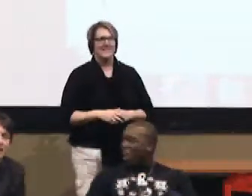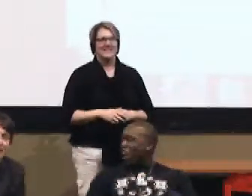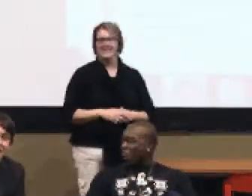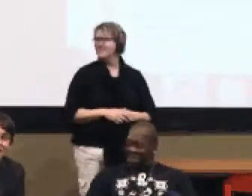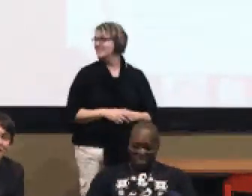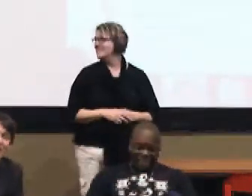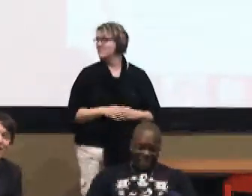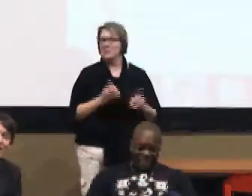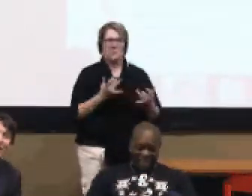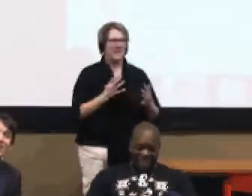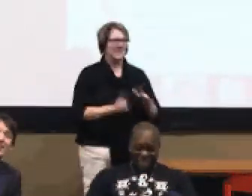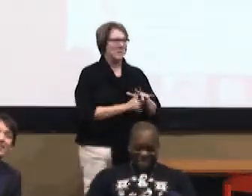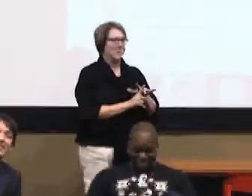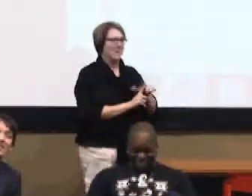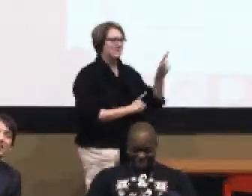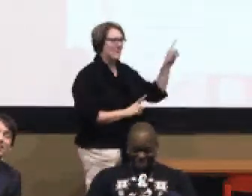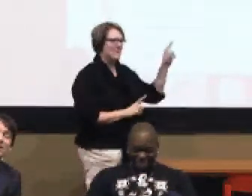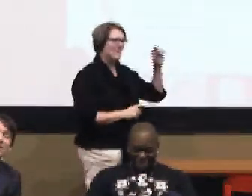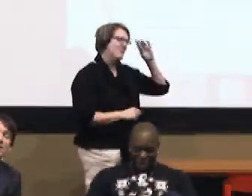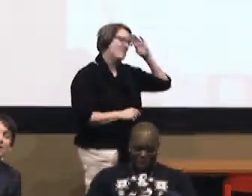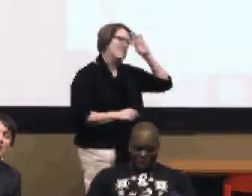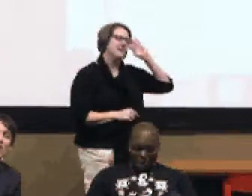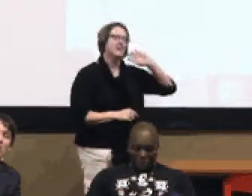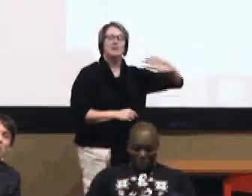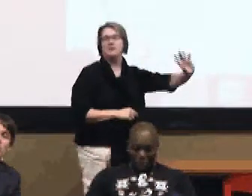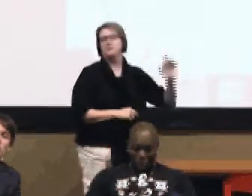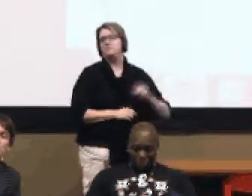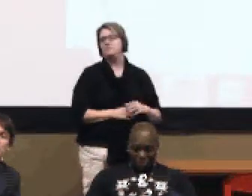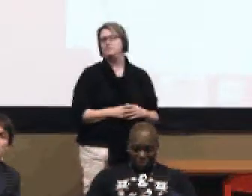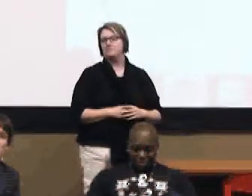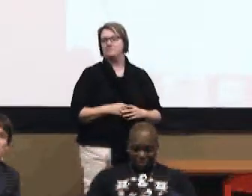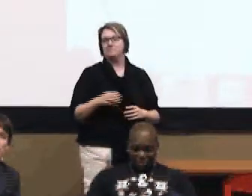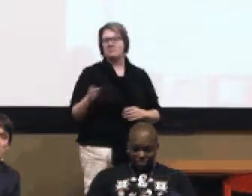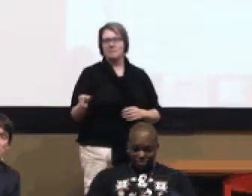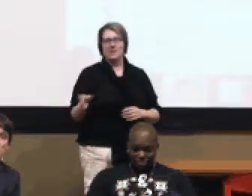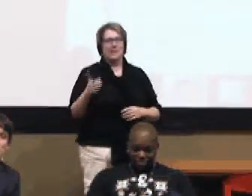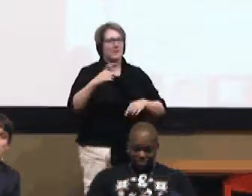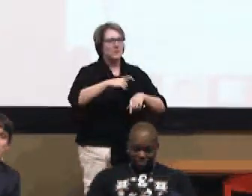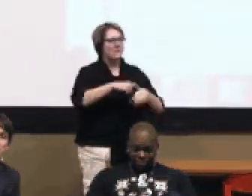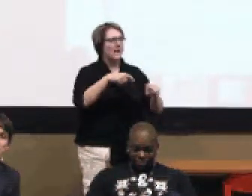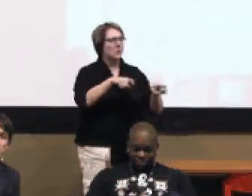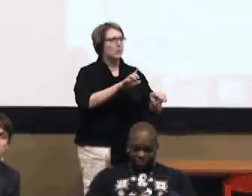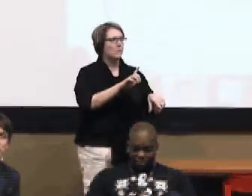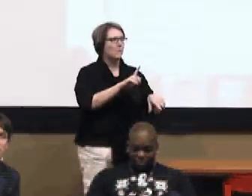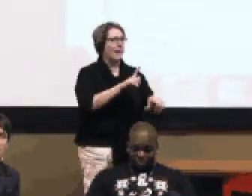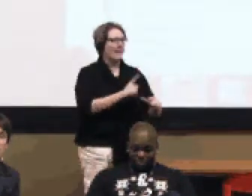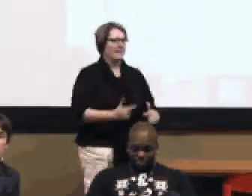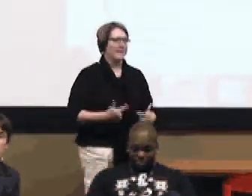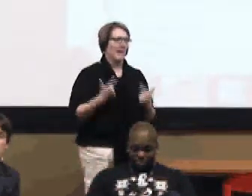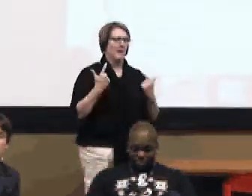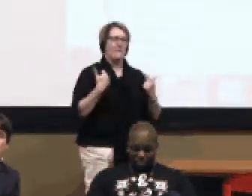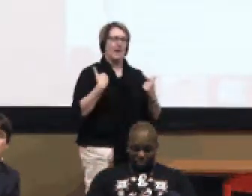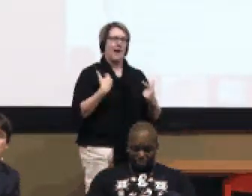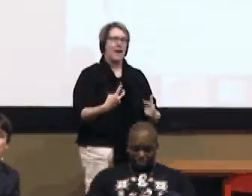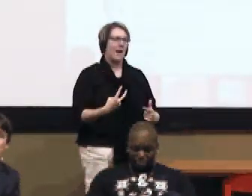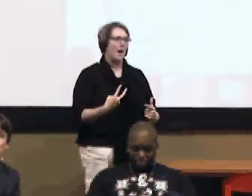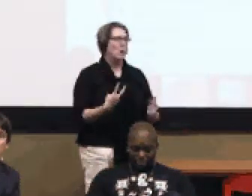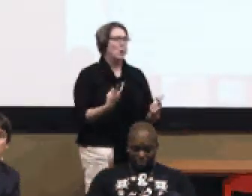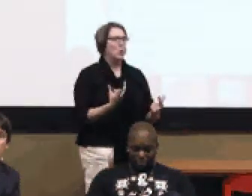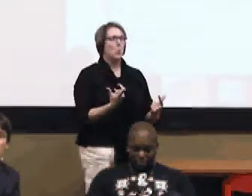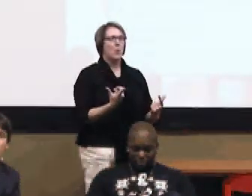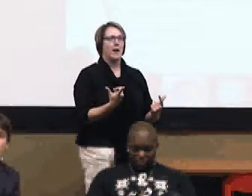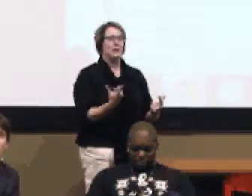see what pops up. Is that right? No, there was a time in my life where I was hell-bent on being anywhere but here.